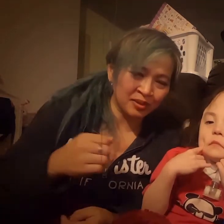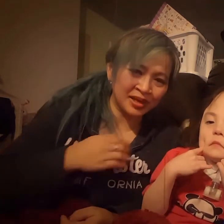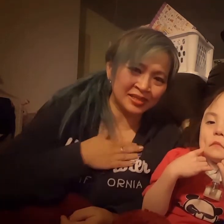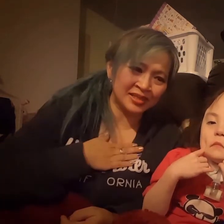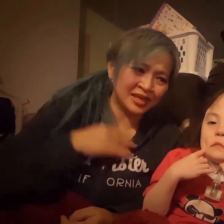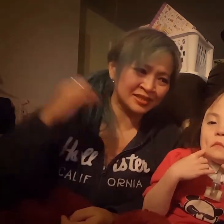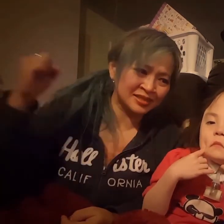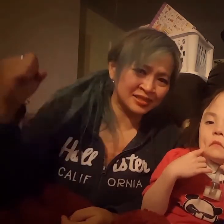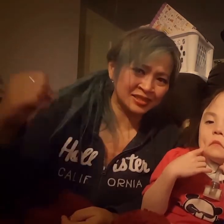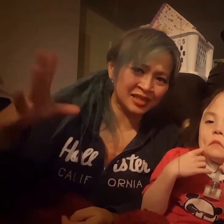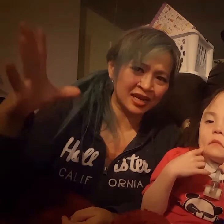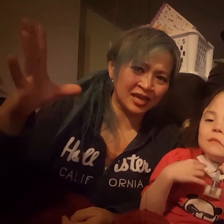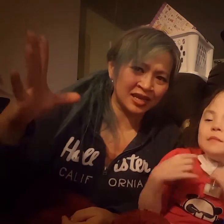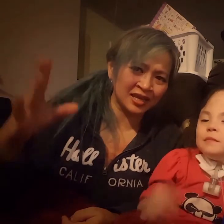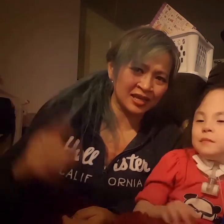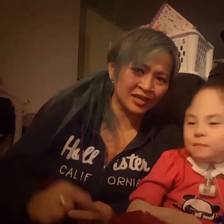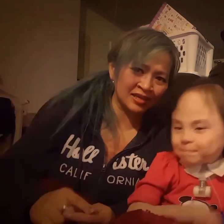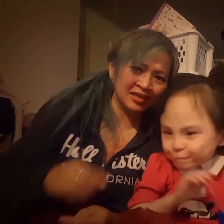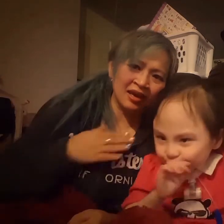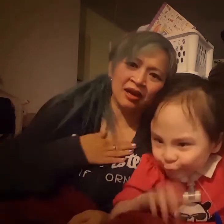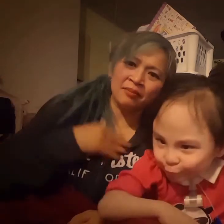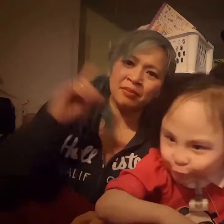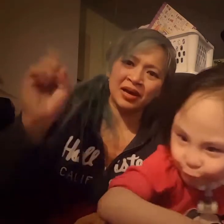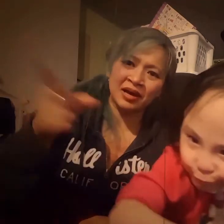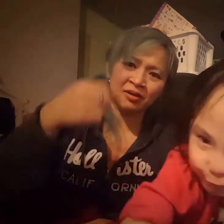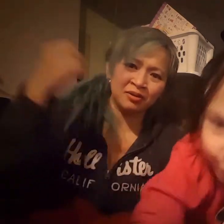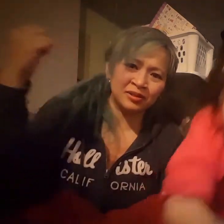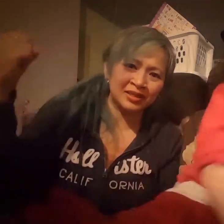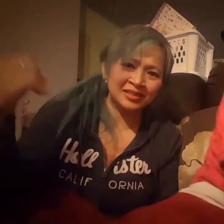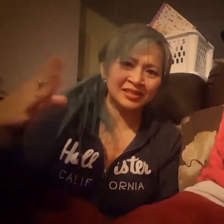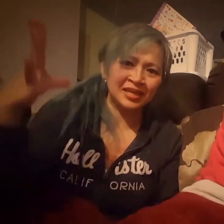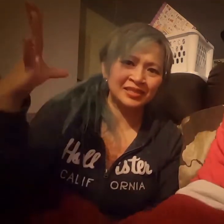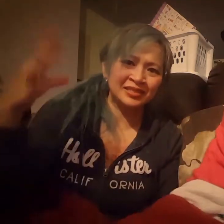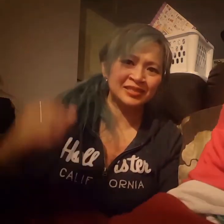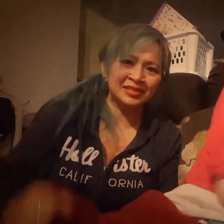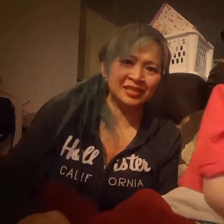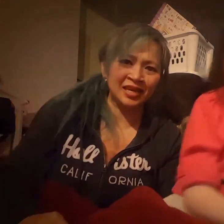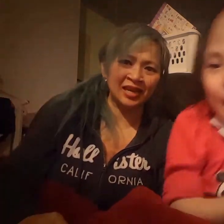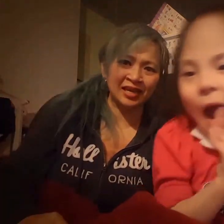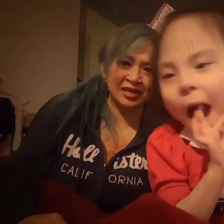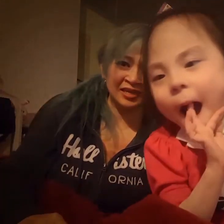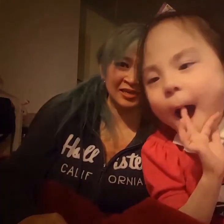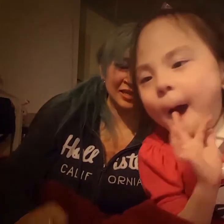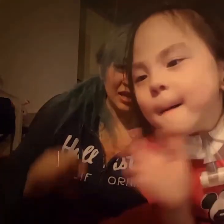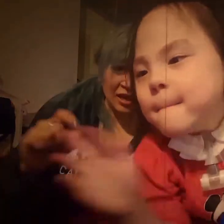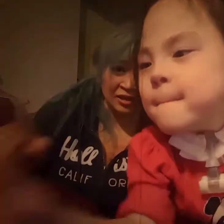my sunshine, my only sunshine.